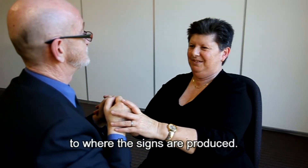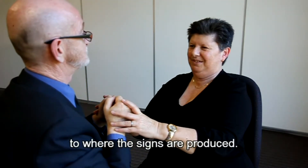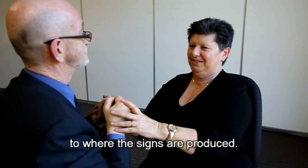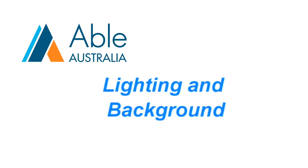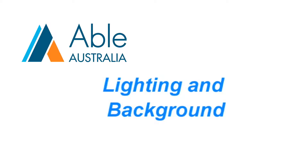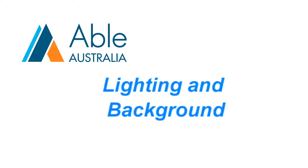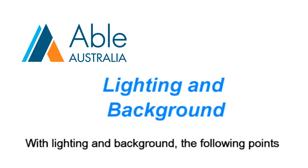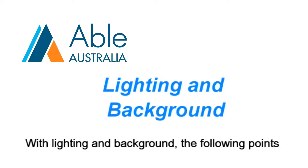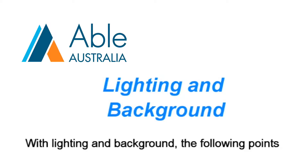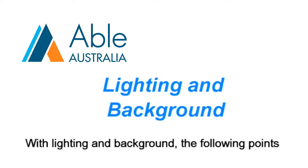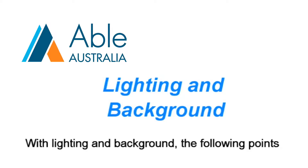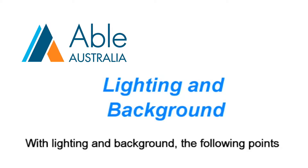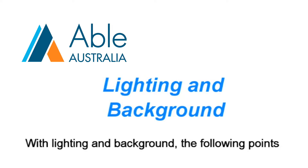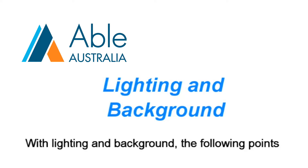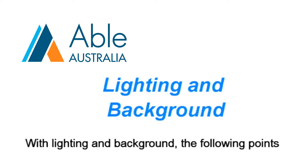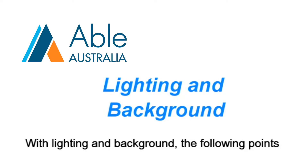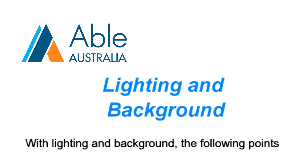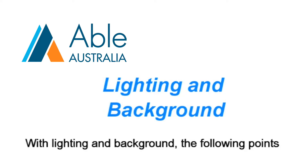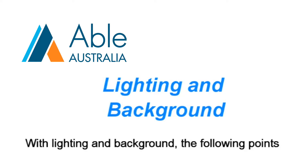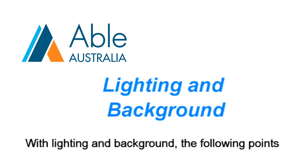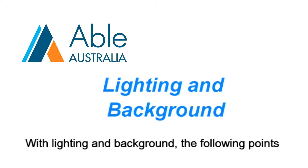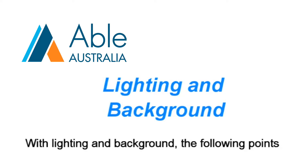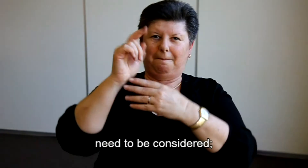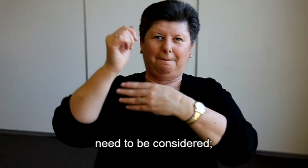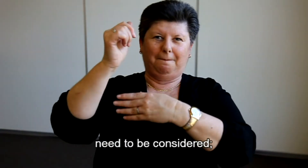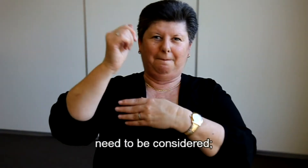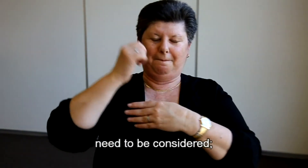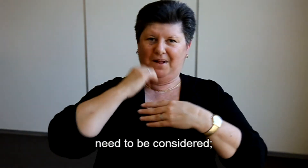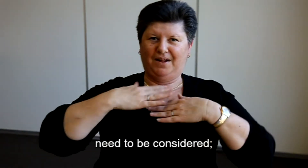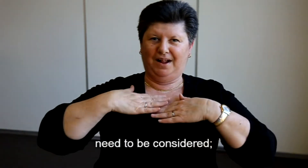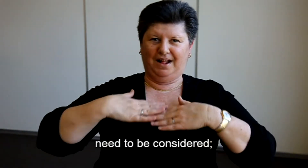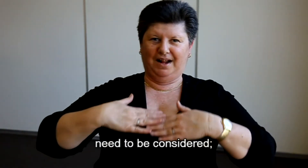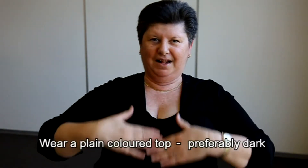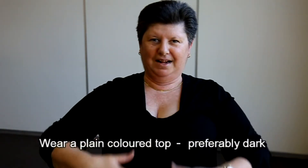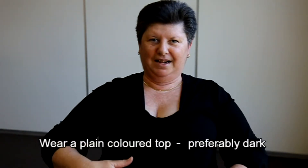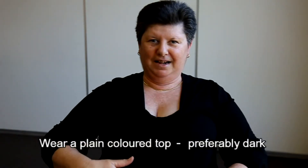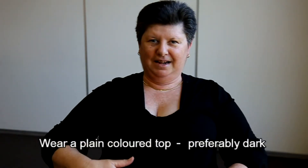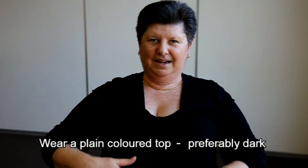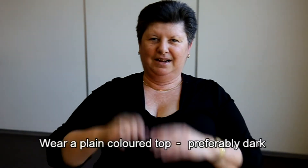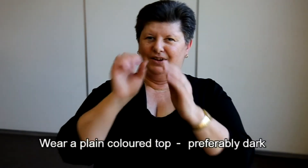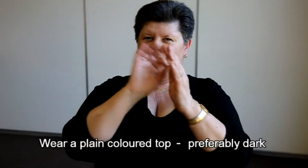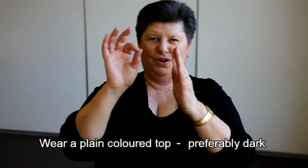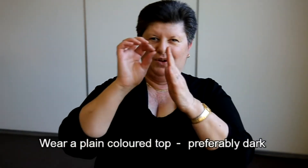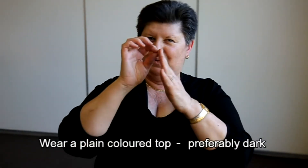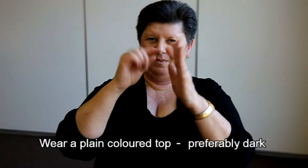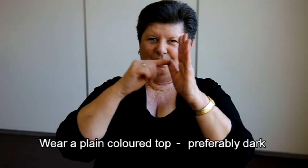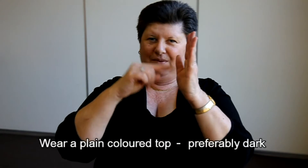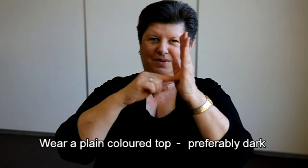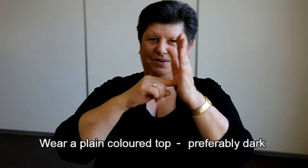produced. With lighting and background, the following points need to be considered. Wear a plain coloured top, preferably dark,